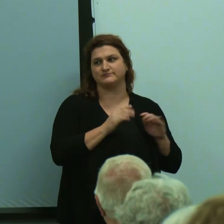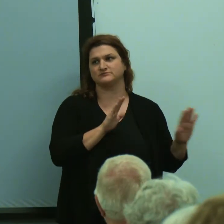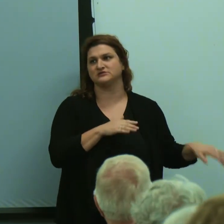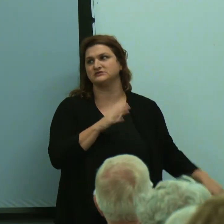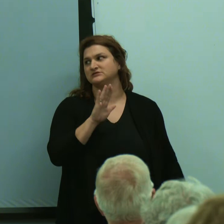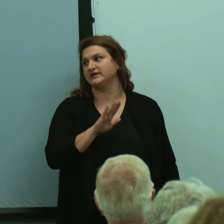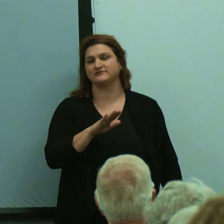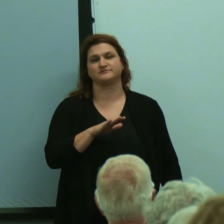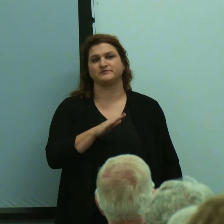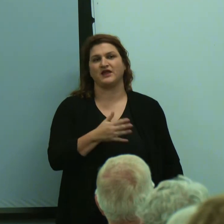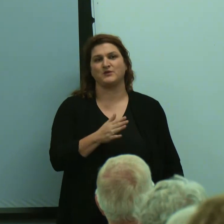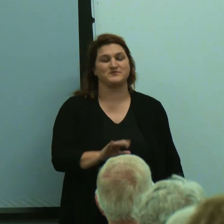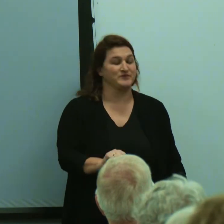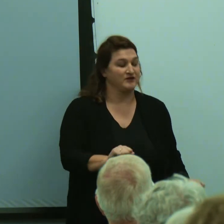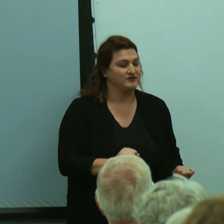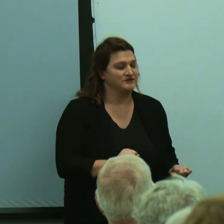Anyway,